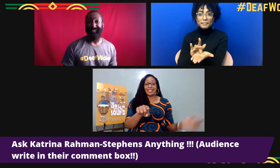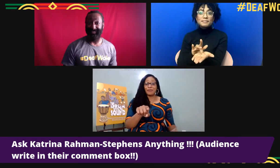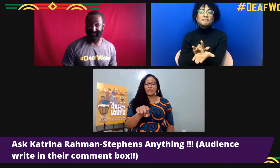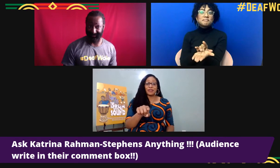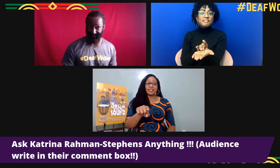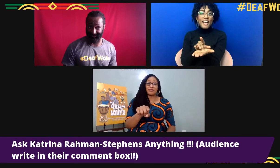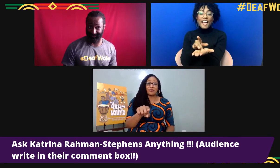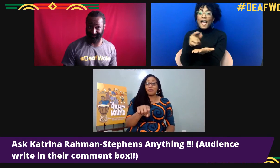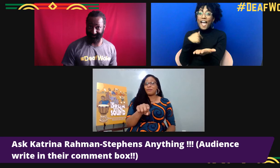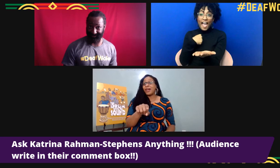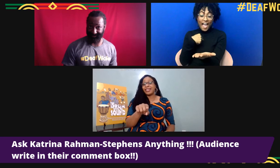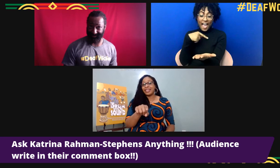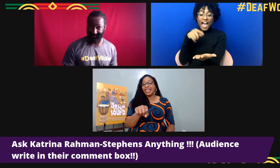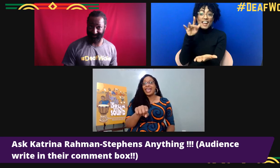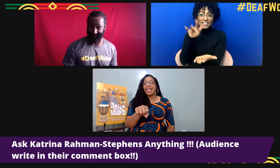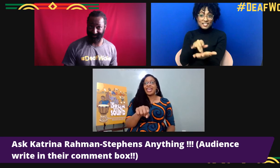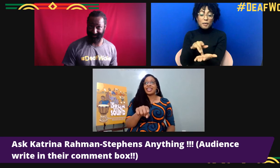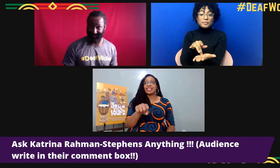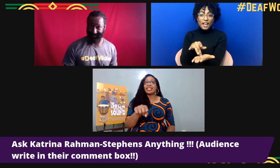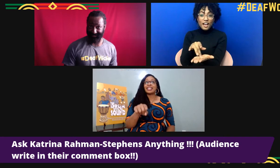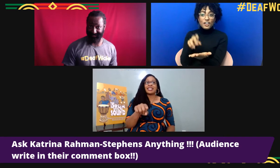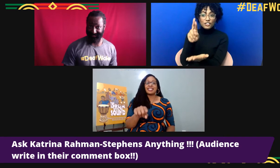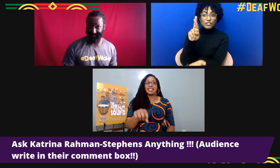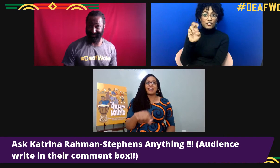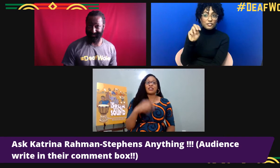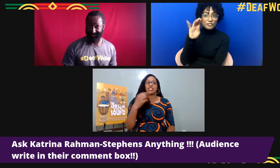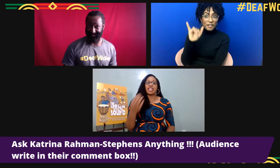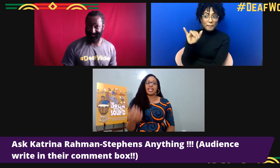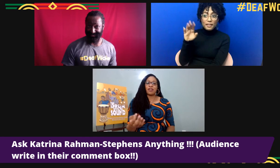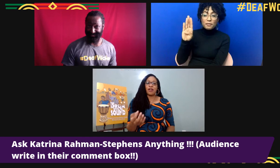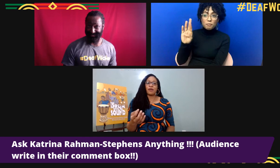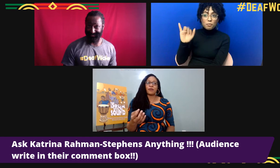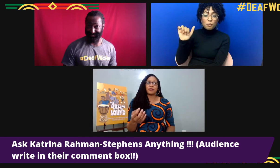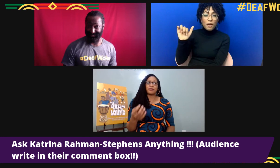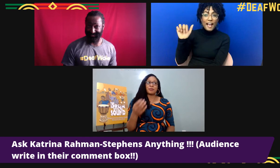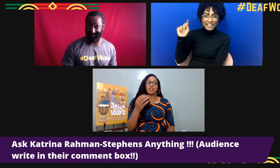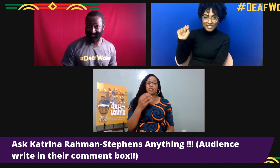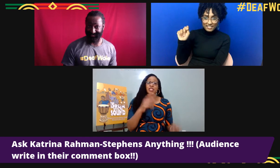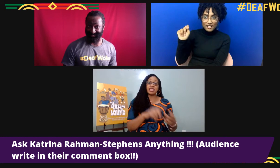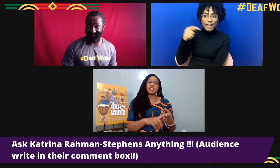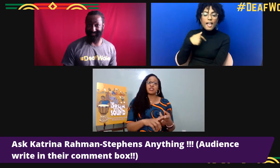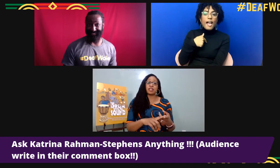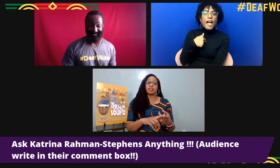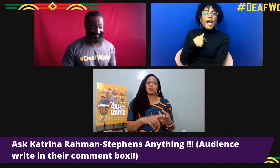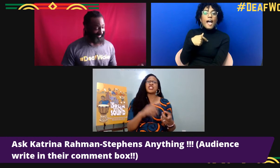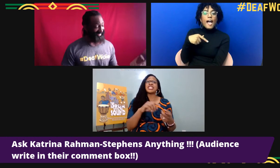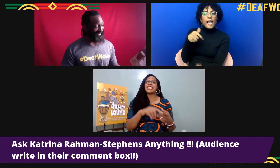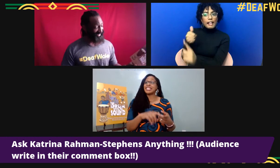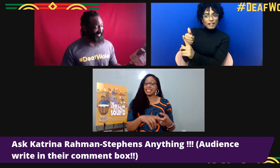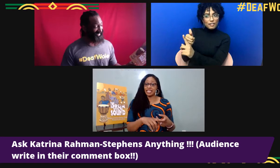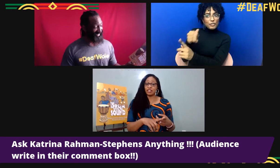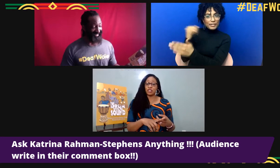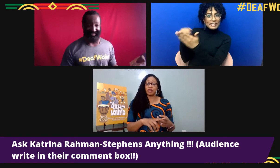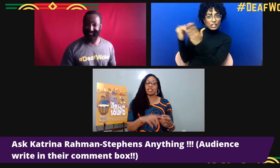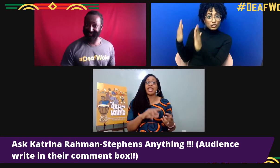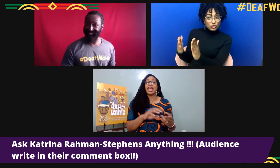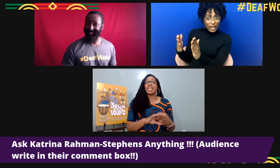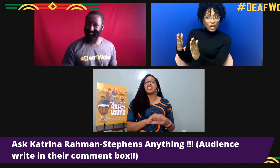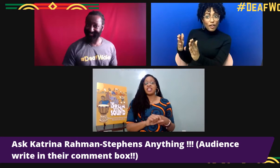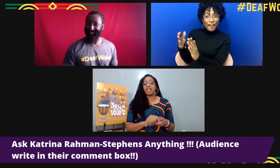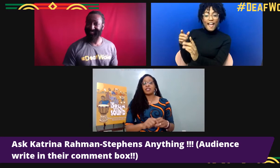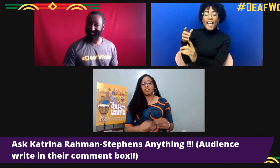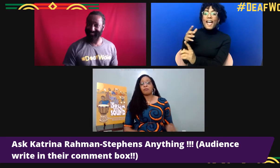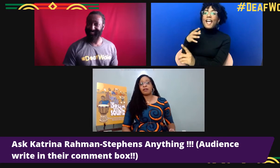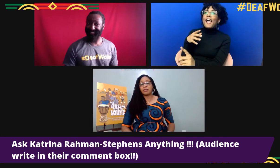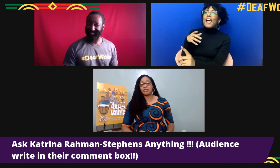And I stopped on Remy Bryant. And luckily enough, she was an illustrator. Well, she is an illustrator